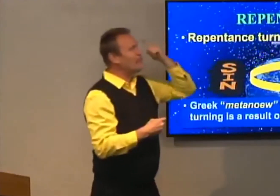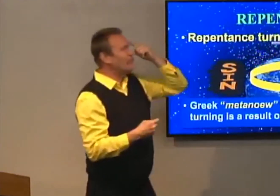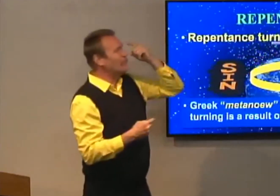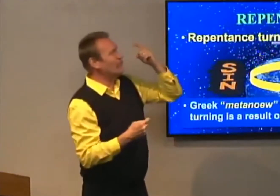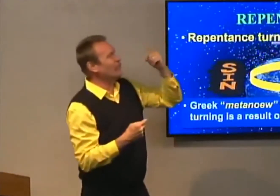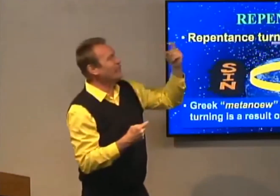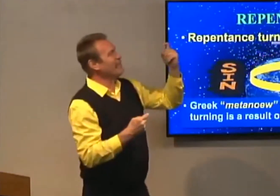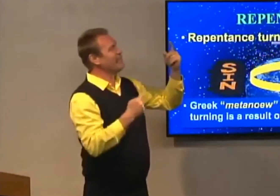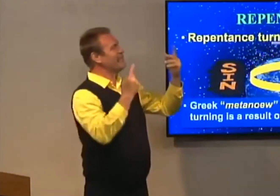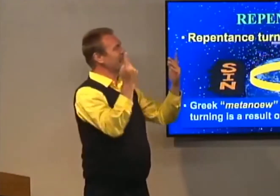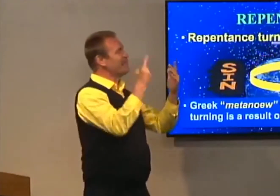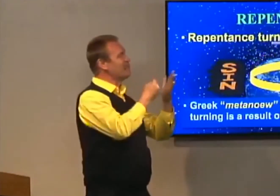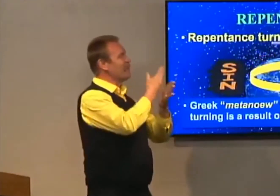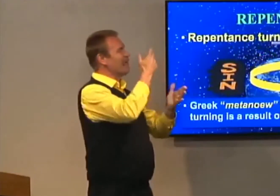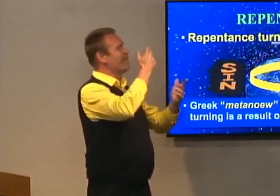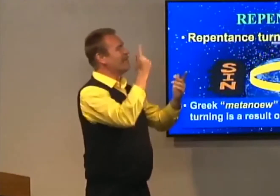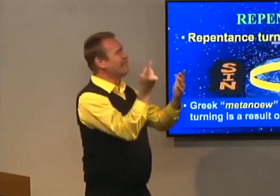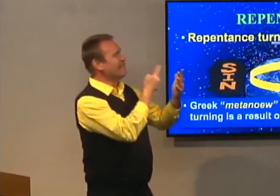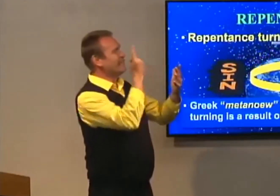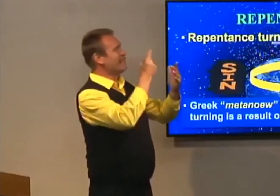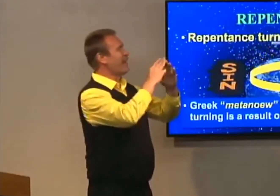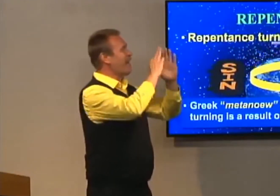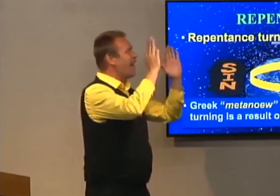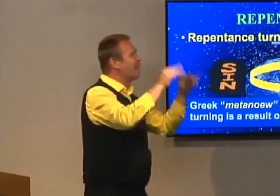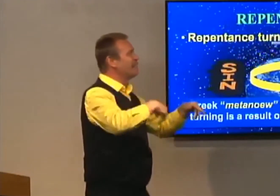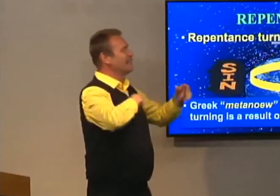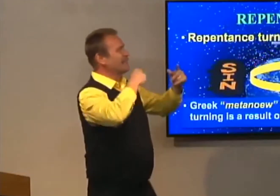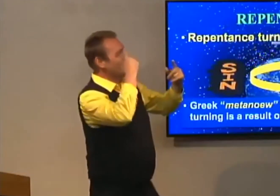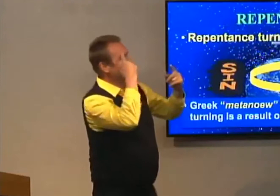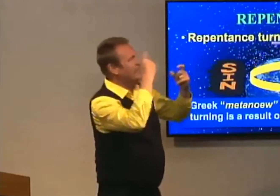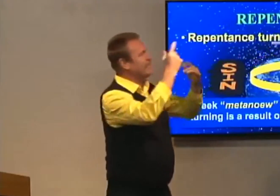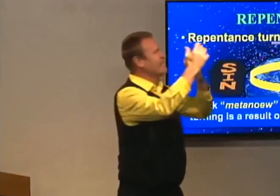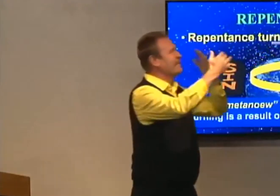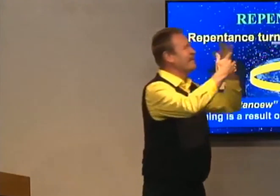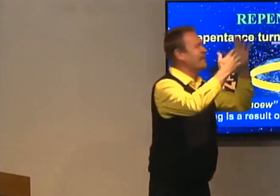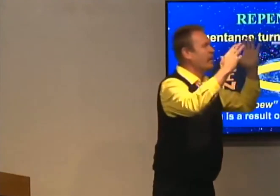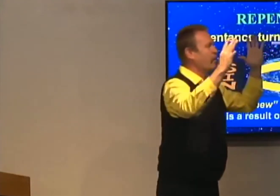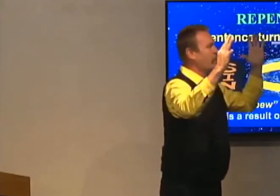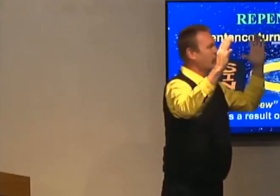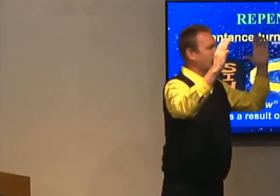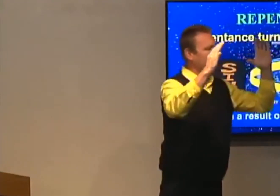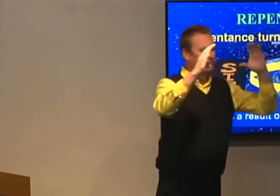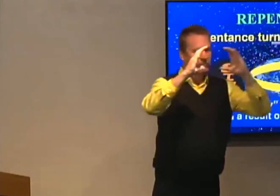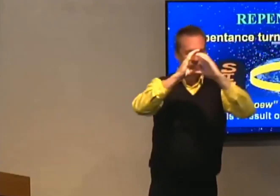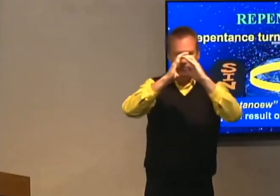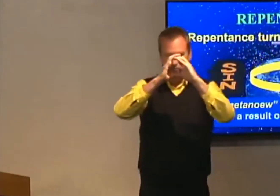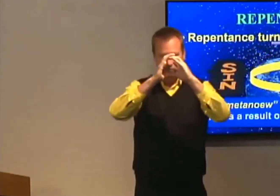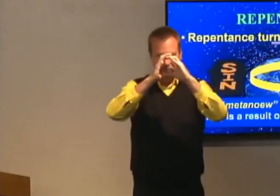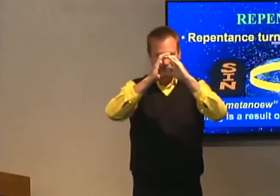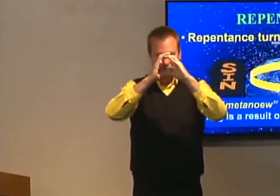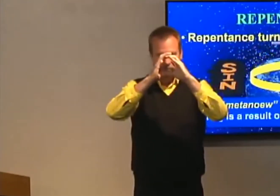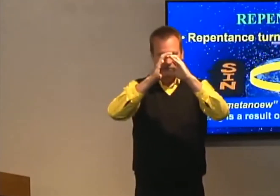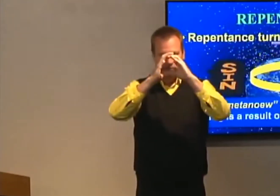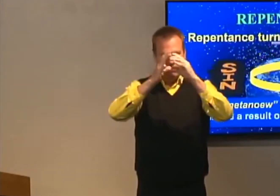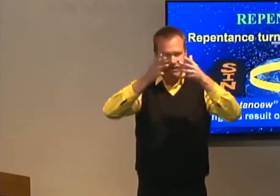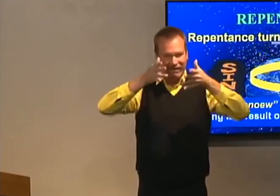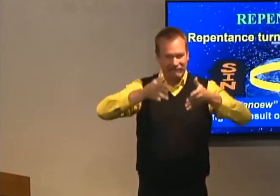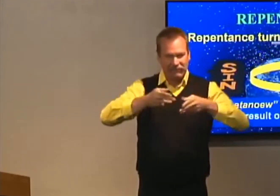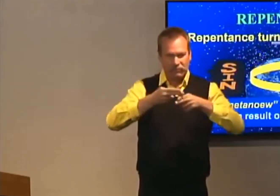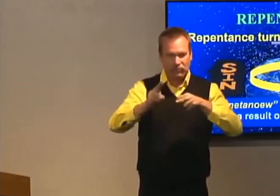You know, maybe you want to travel the world. Maybe you want to buy a house. Maybe you want all these things. But now you know you only have 3 to 6 months